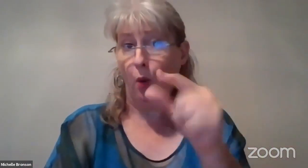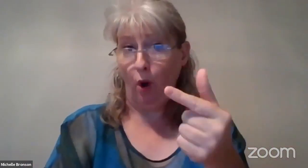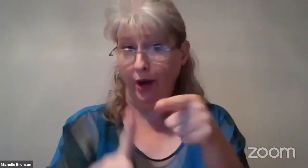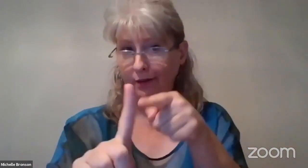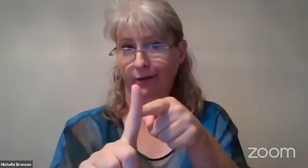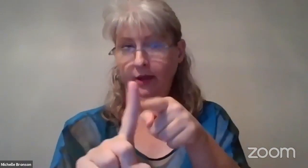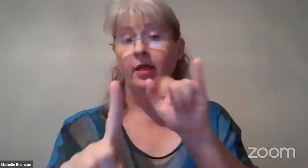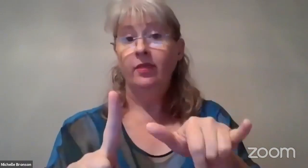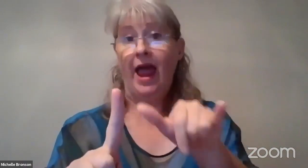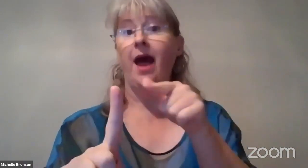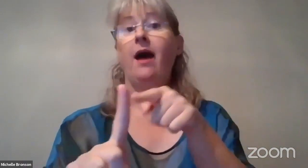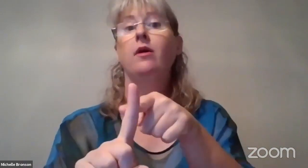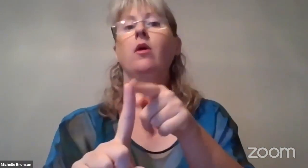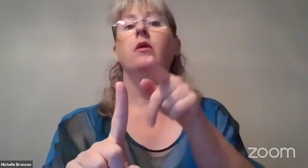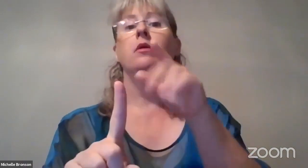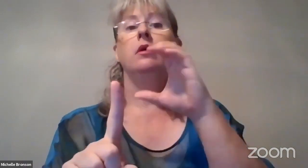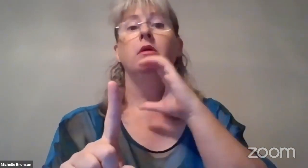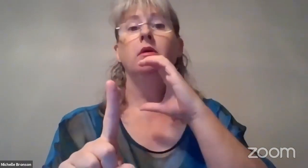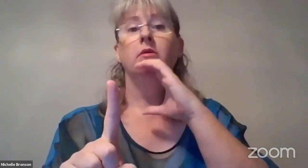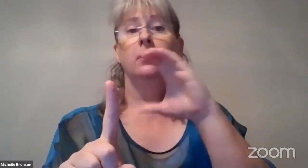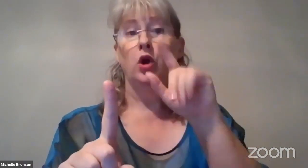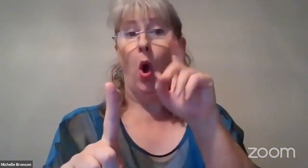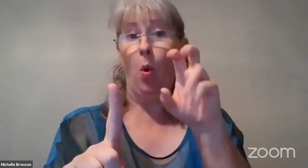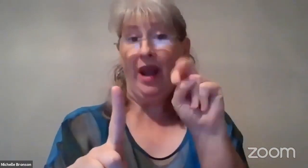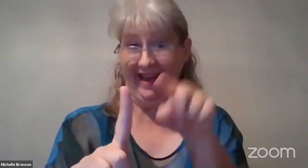can use the resources at dhhsc.org email.